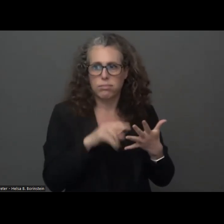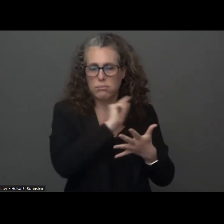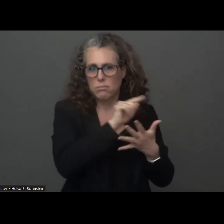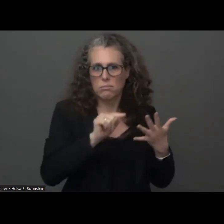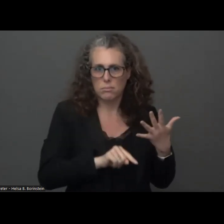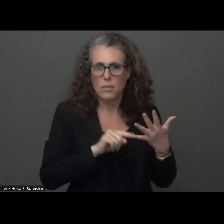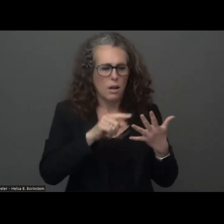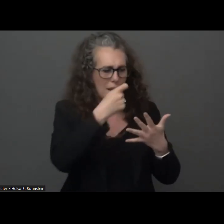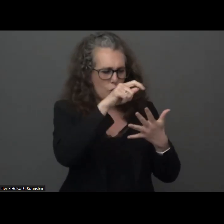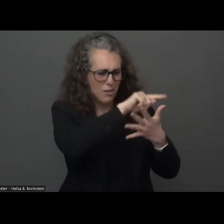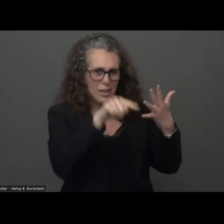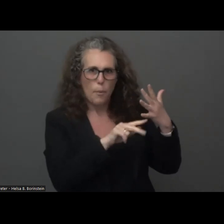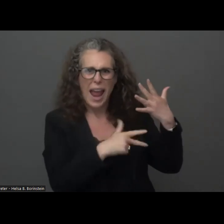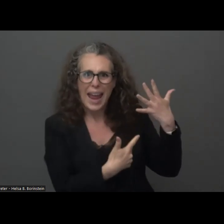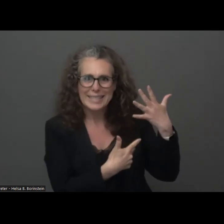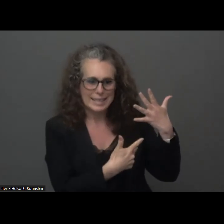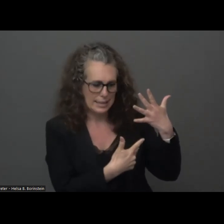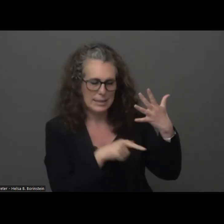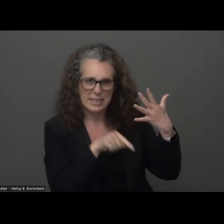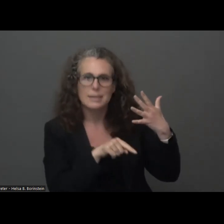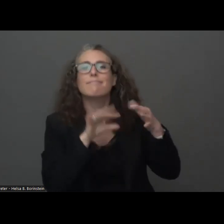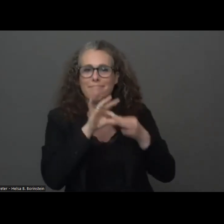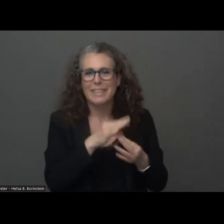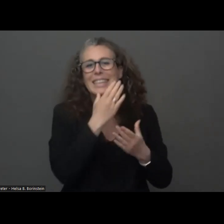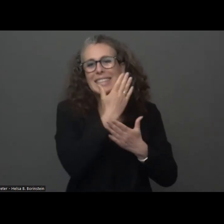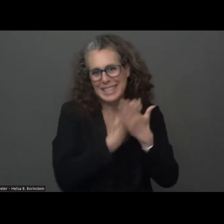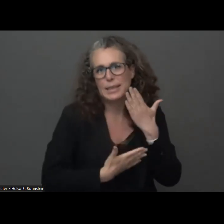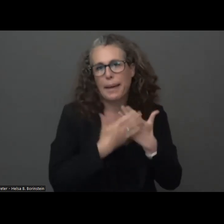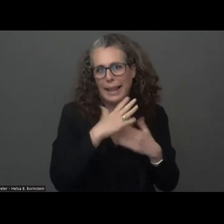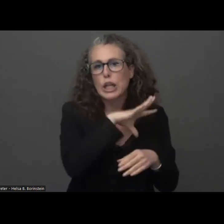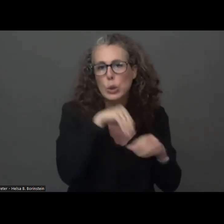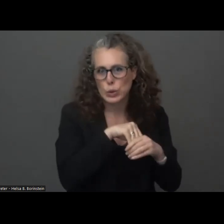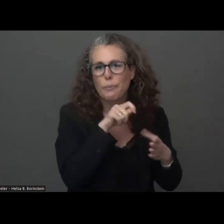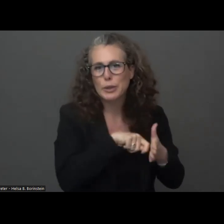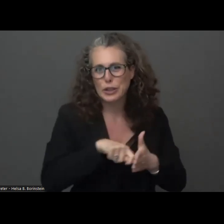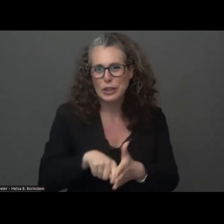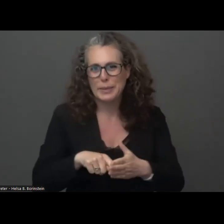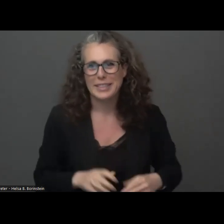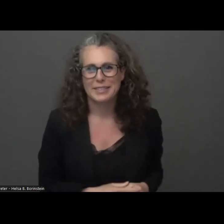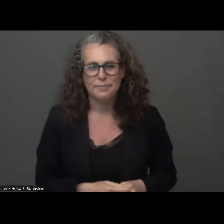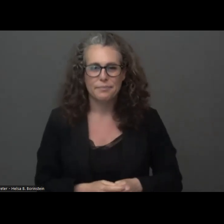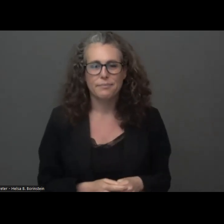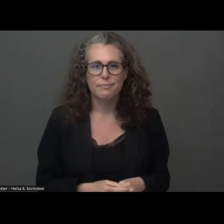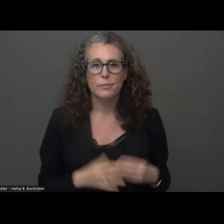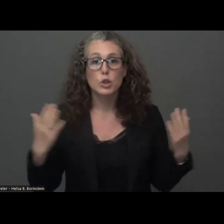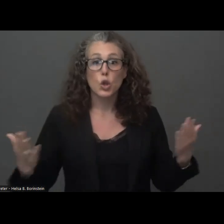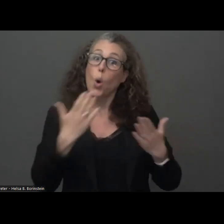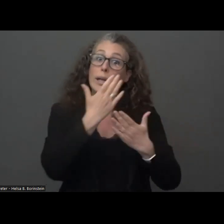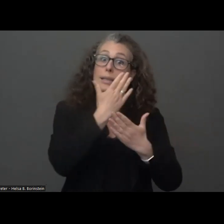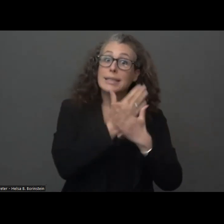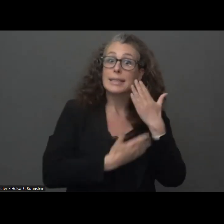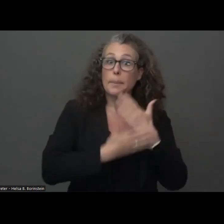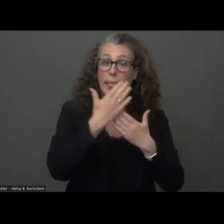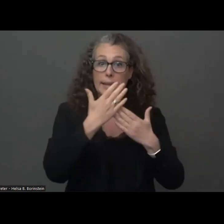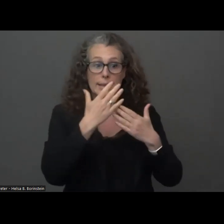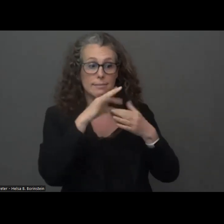8 on disability inclusive procurement. This leads me to my first point on harnessing the power of disability inclusive procurement, on